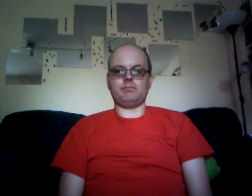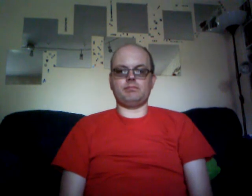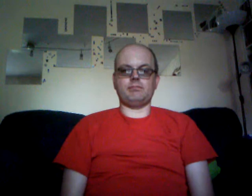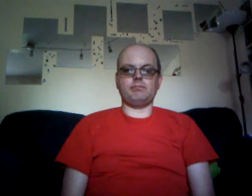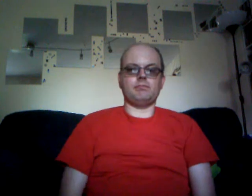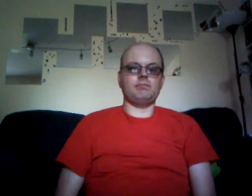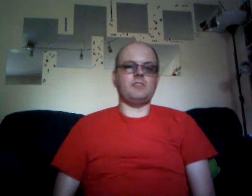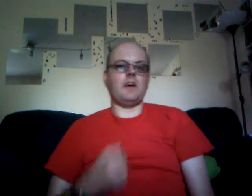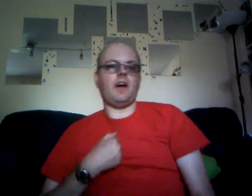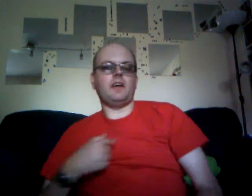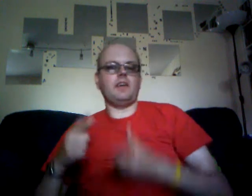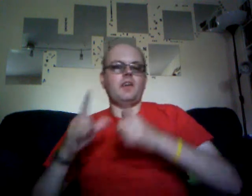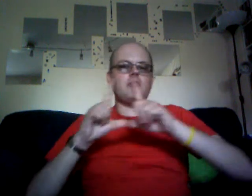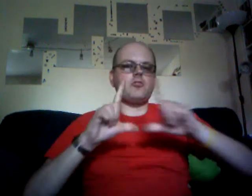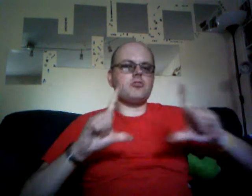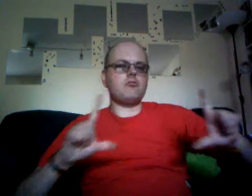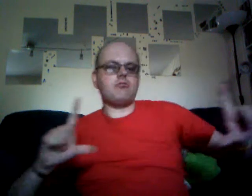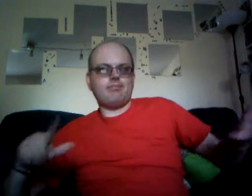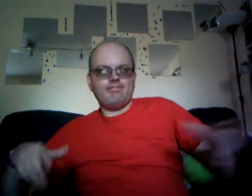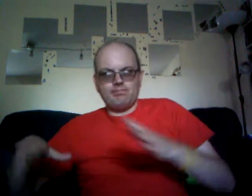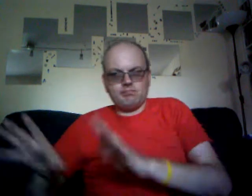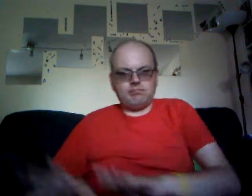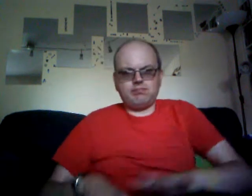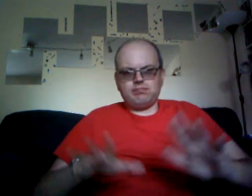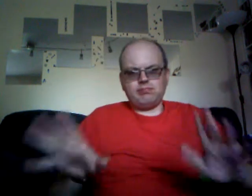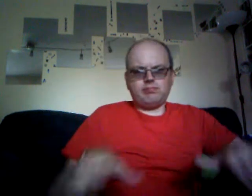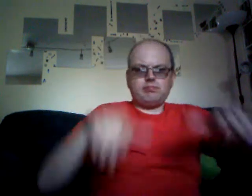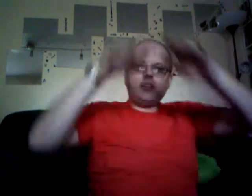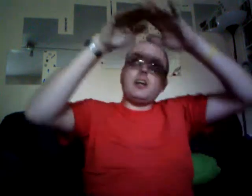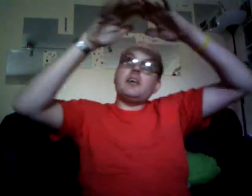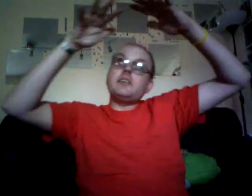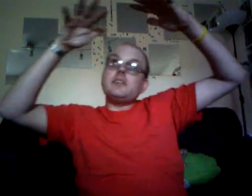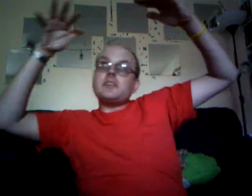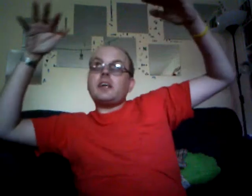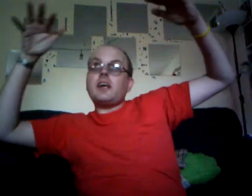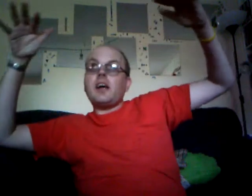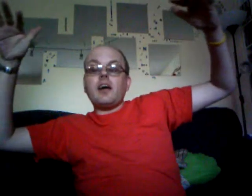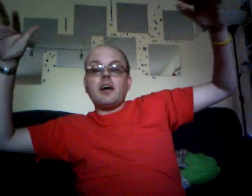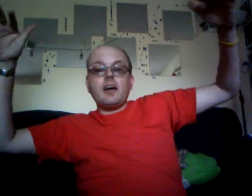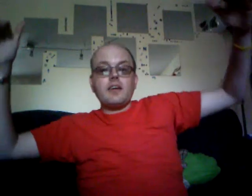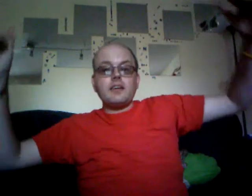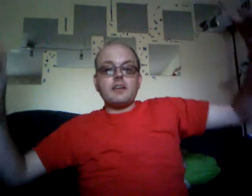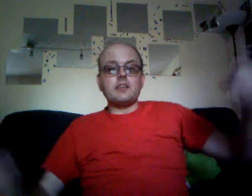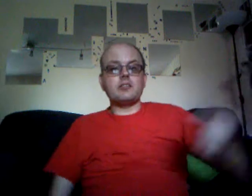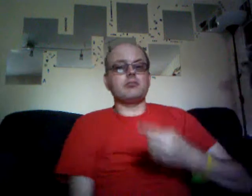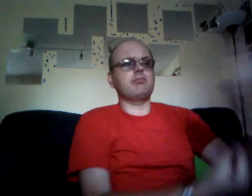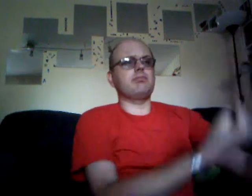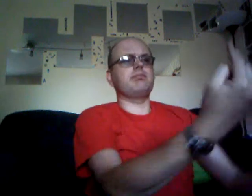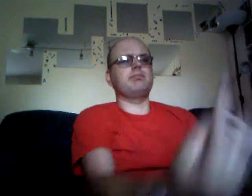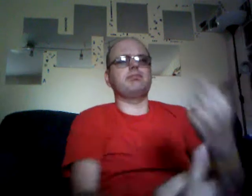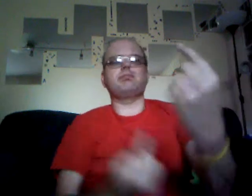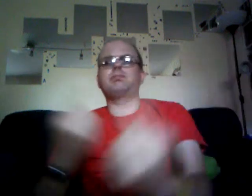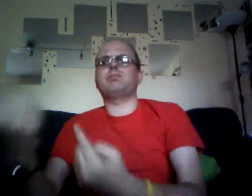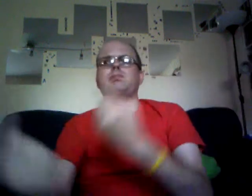I the Lord of Sea and Sky, I have